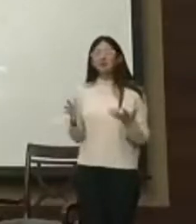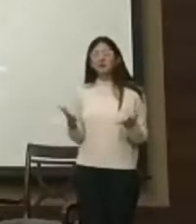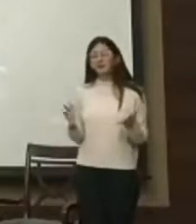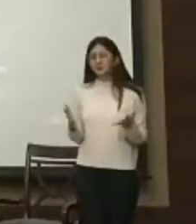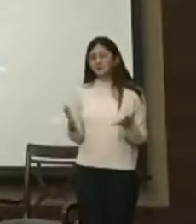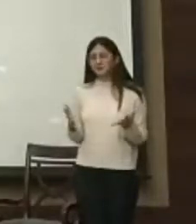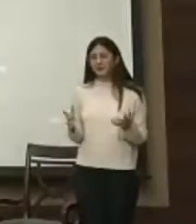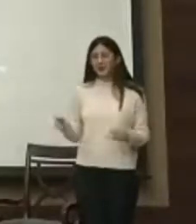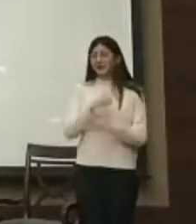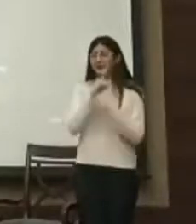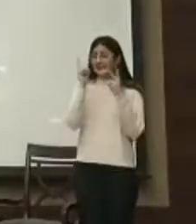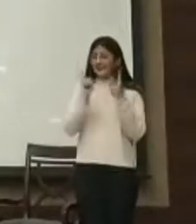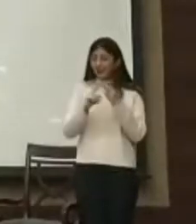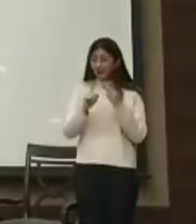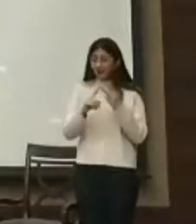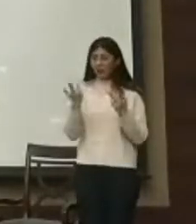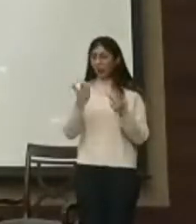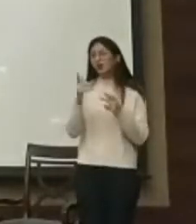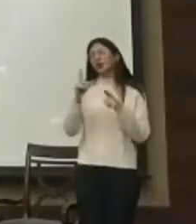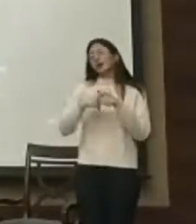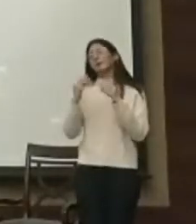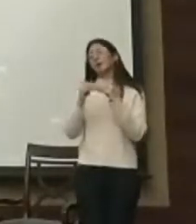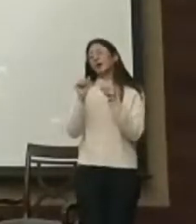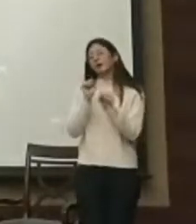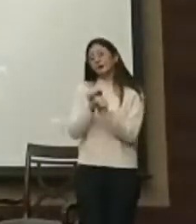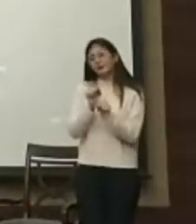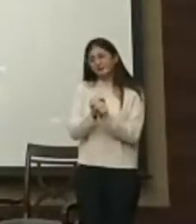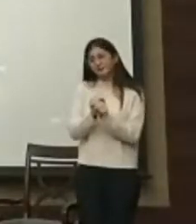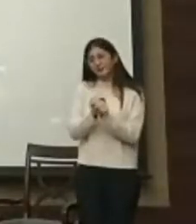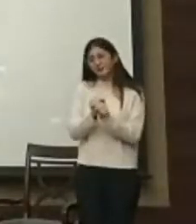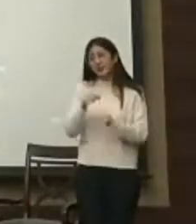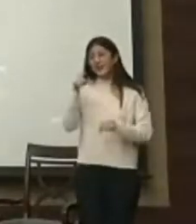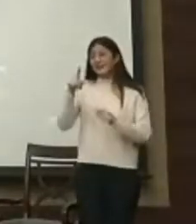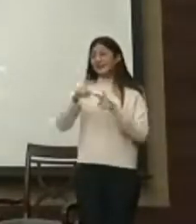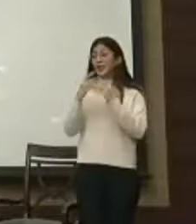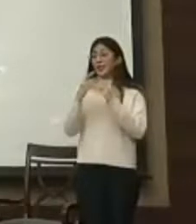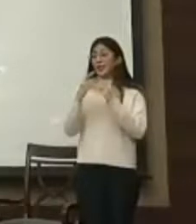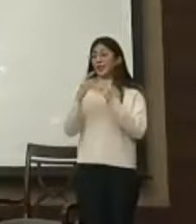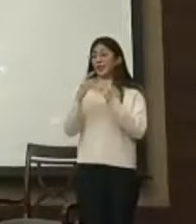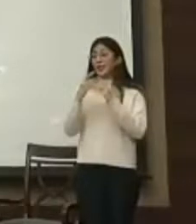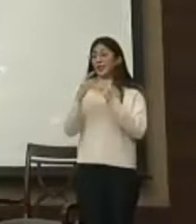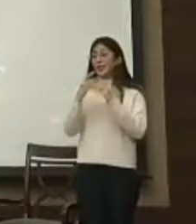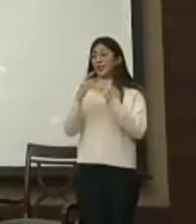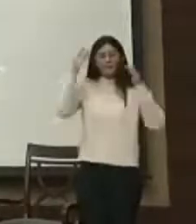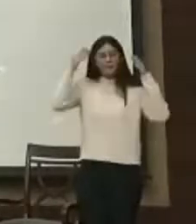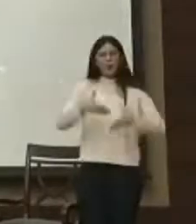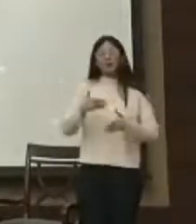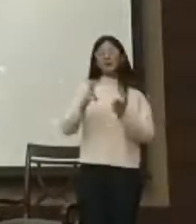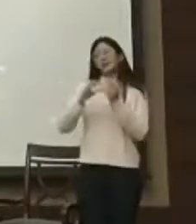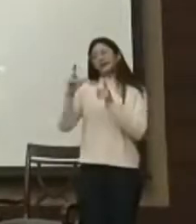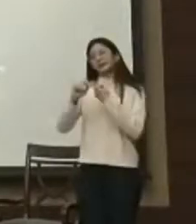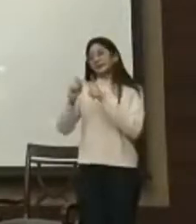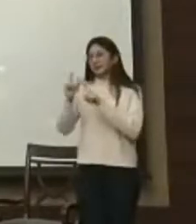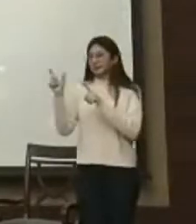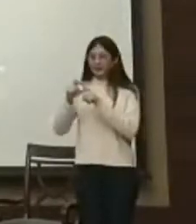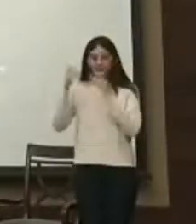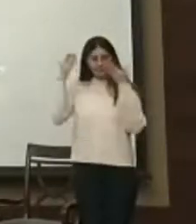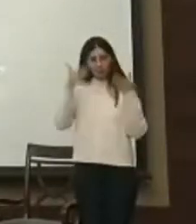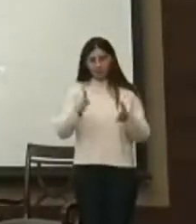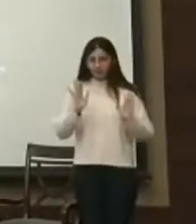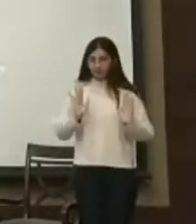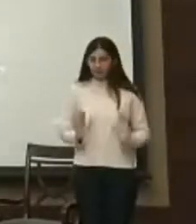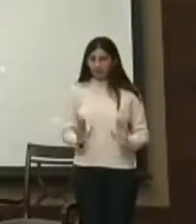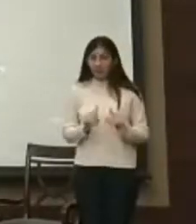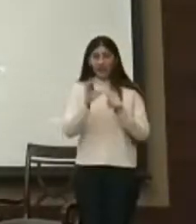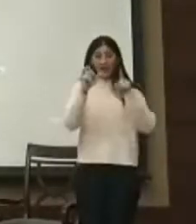and flowing from the first, is employment, which is the main focus of NCPEDP. While the Act mandates